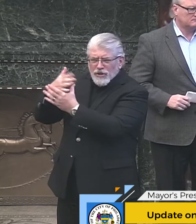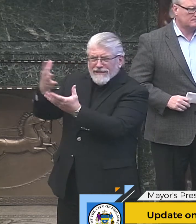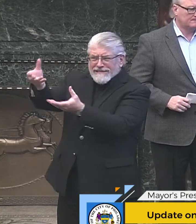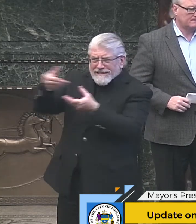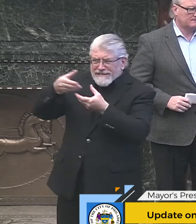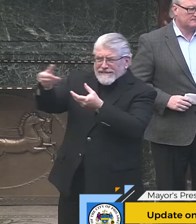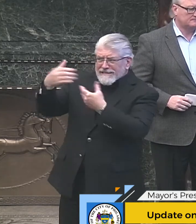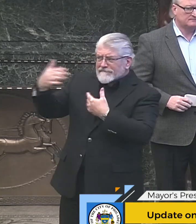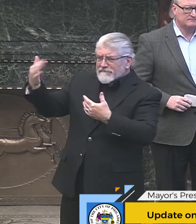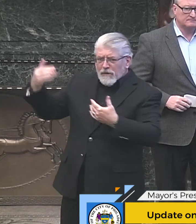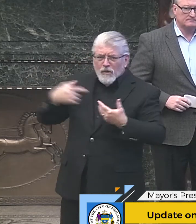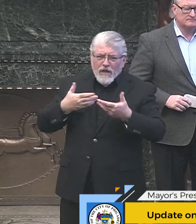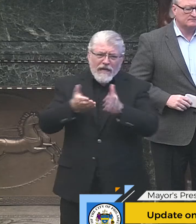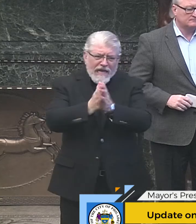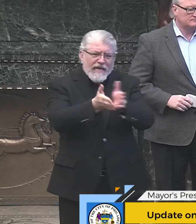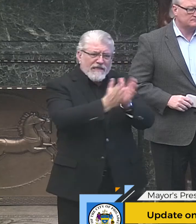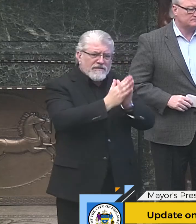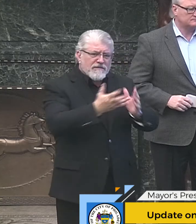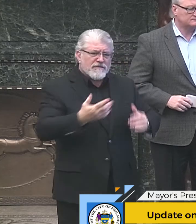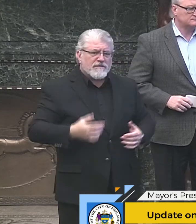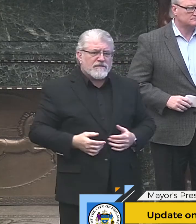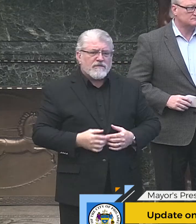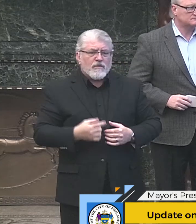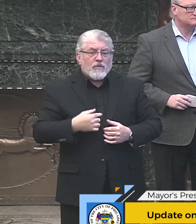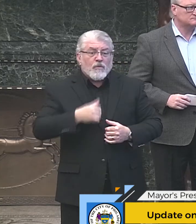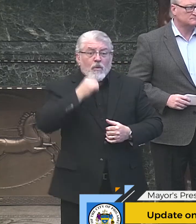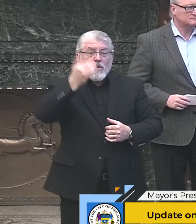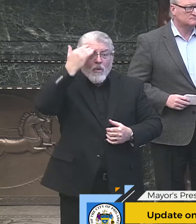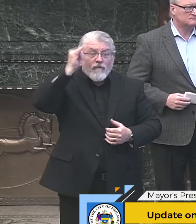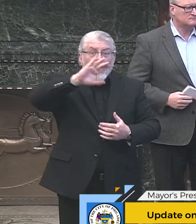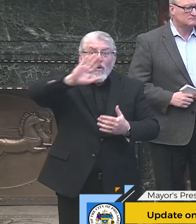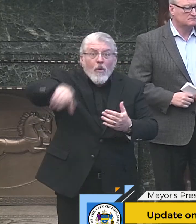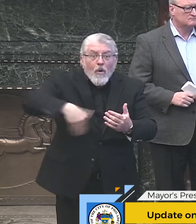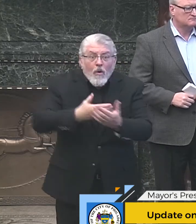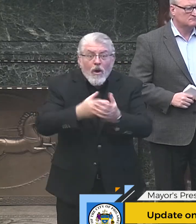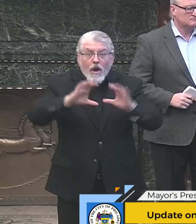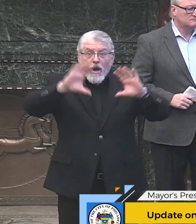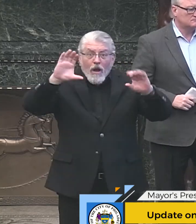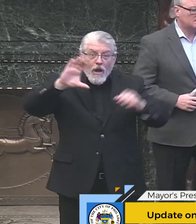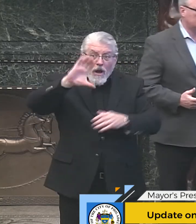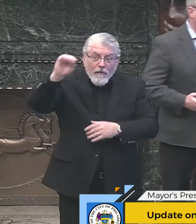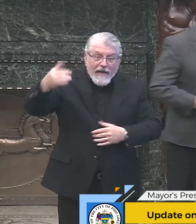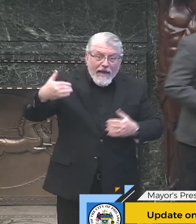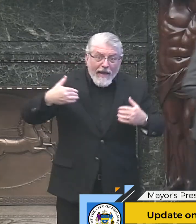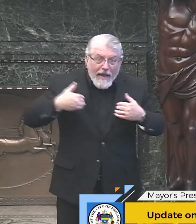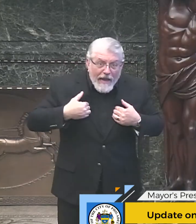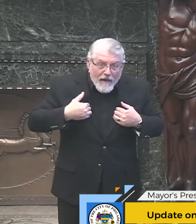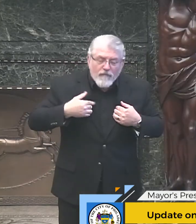message could make them available. As far as manufacturing, we're open to any manufacturer who could do this.